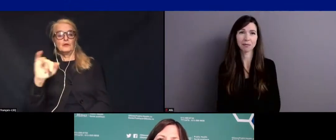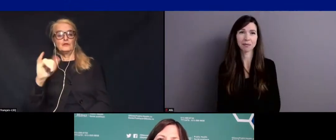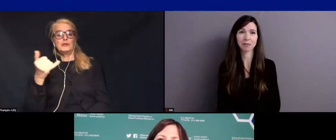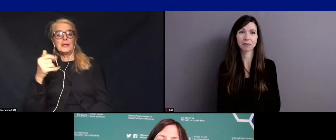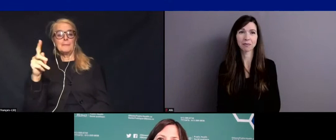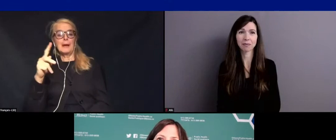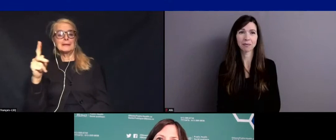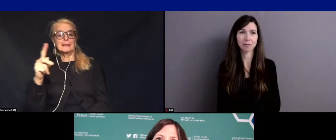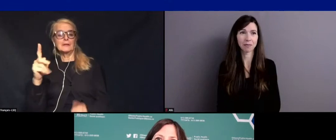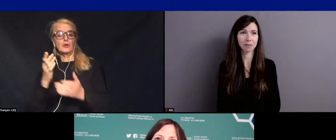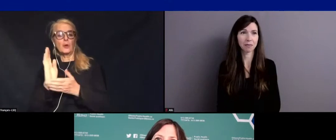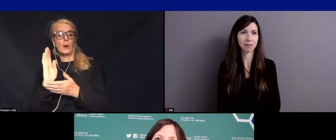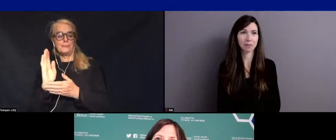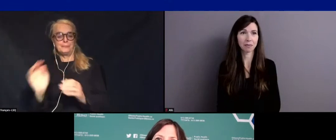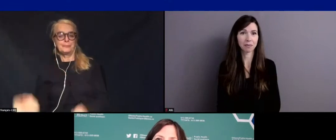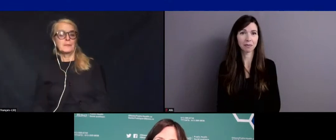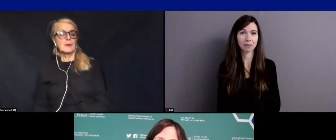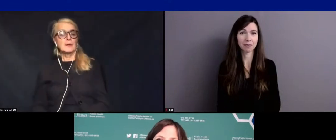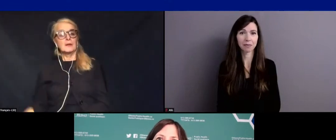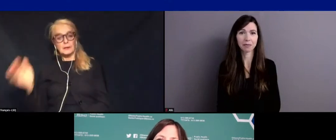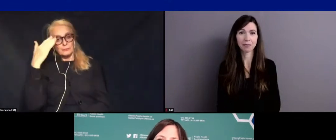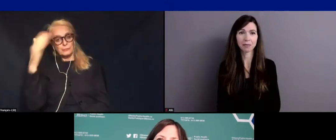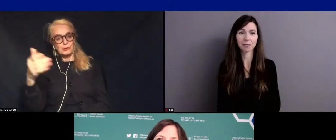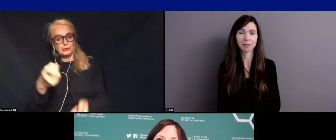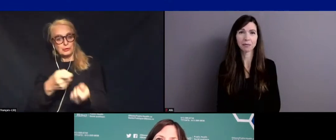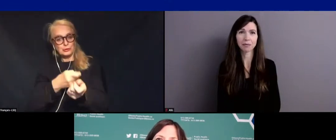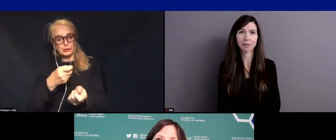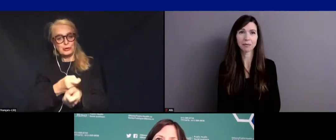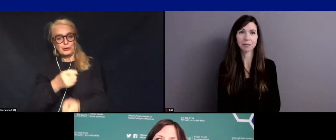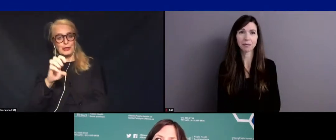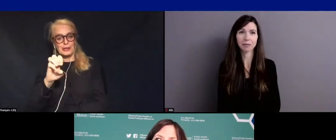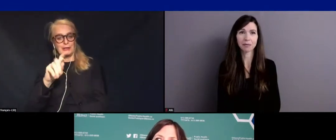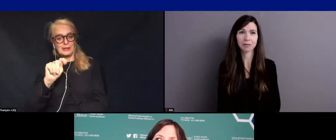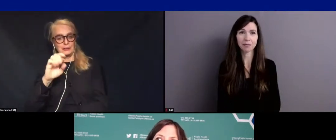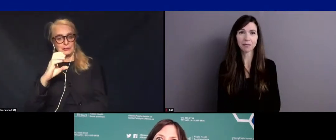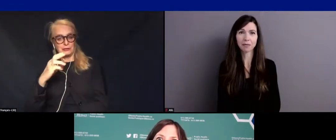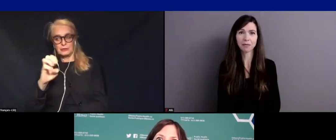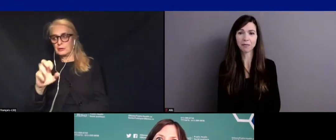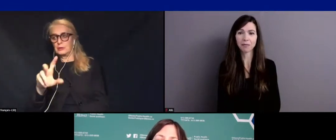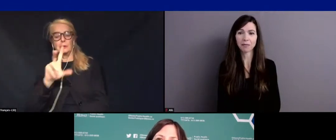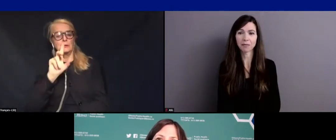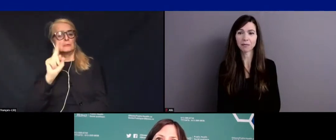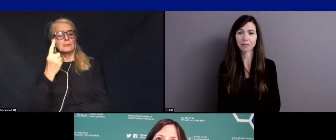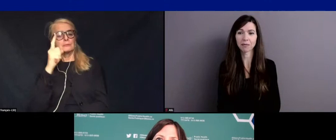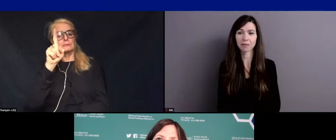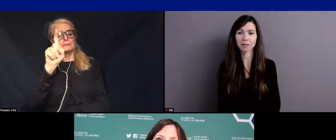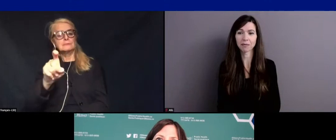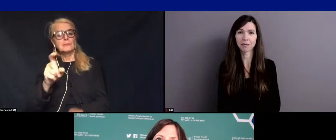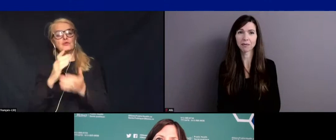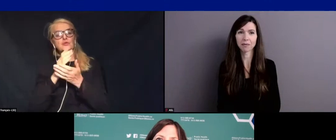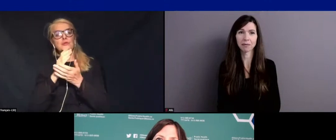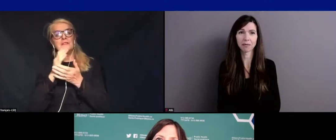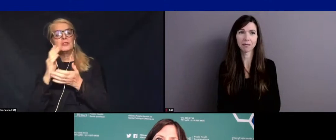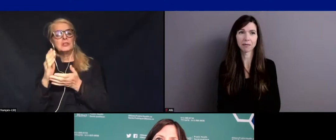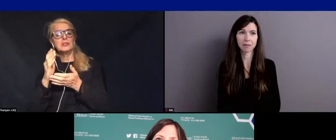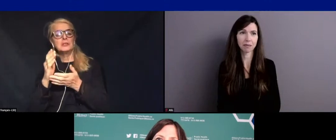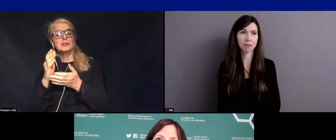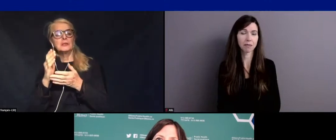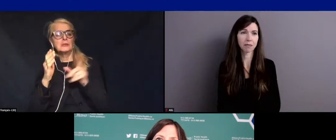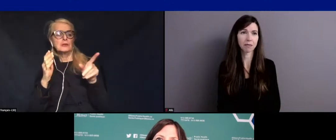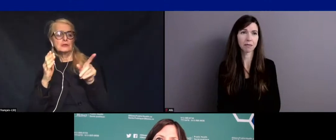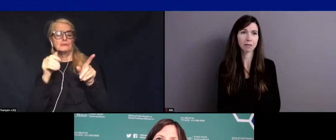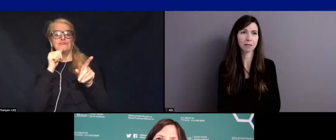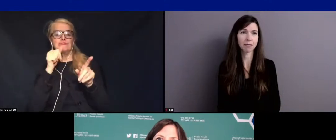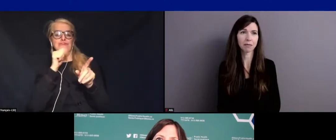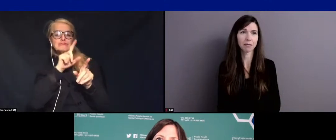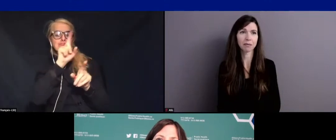vous. Bonjour, Dr. Etches. La première question, ce serait un suivi à la question de ma collègue de